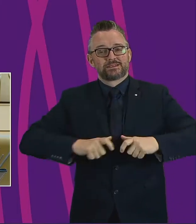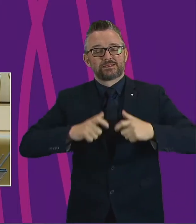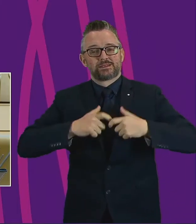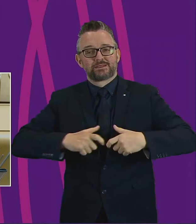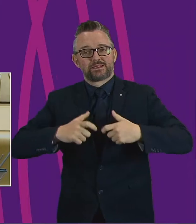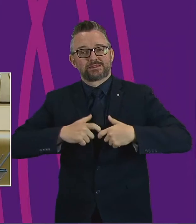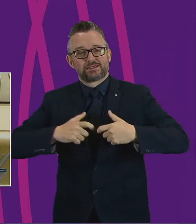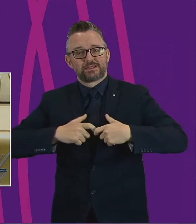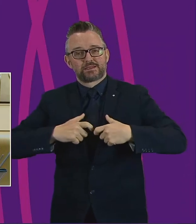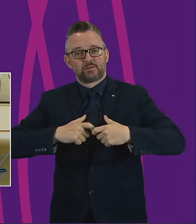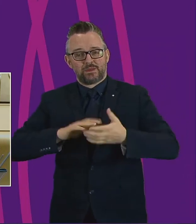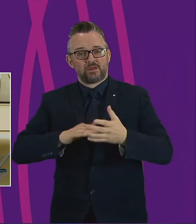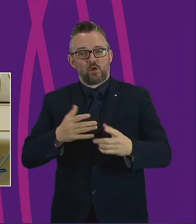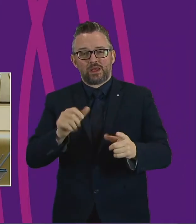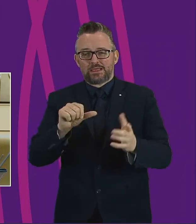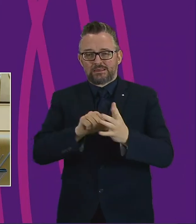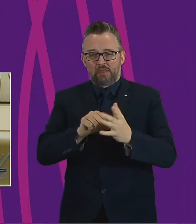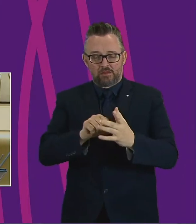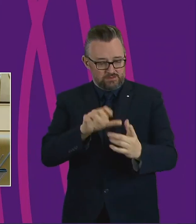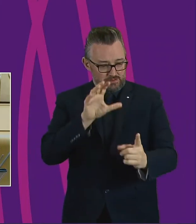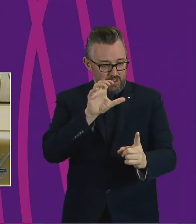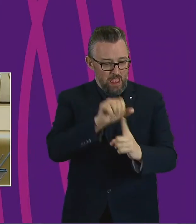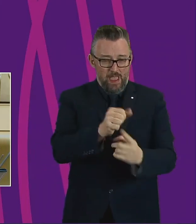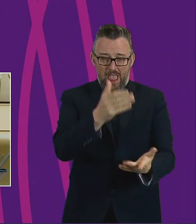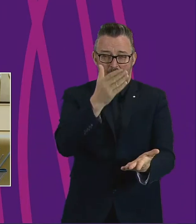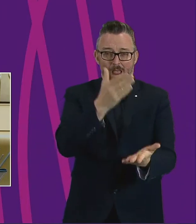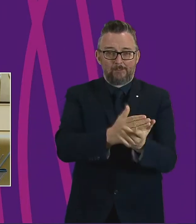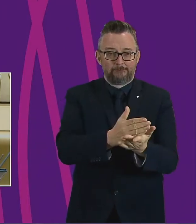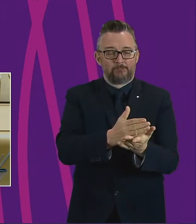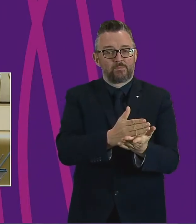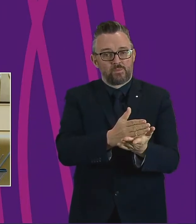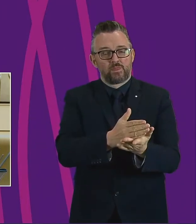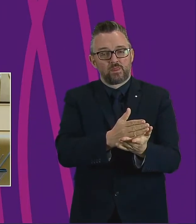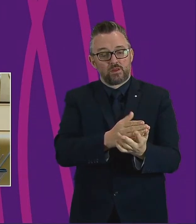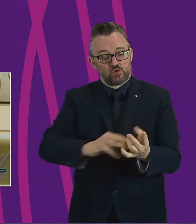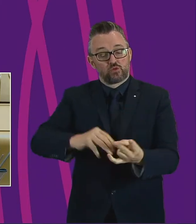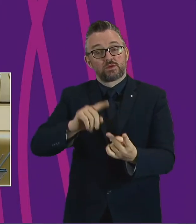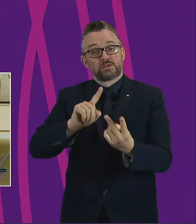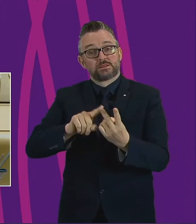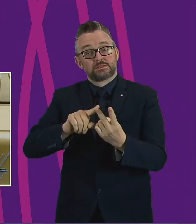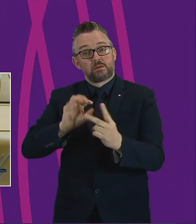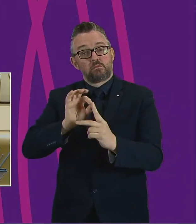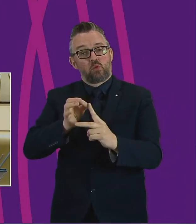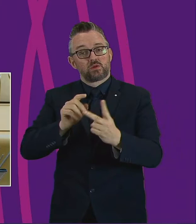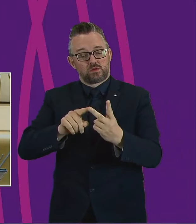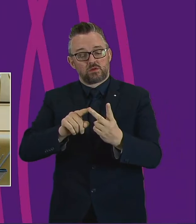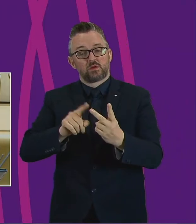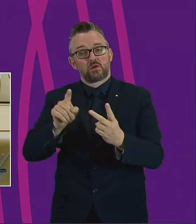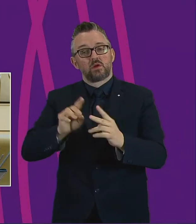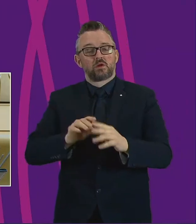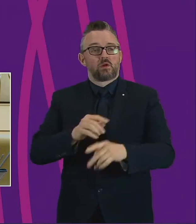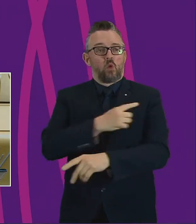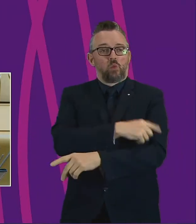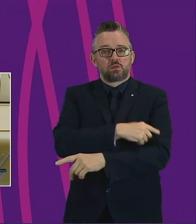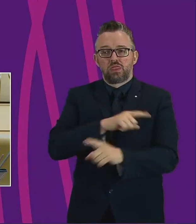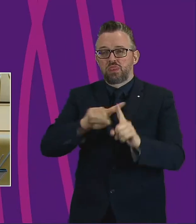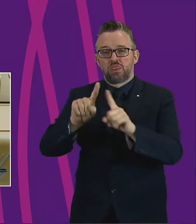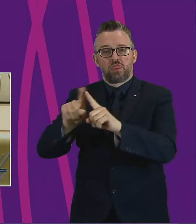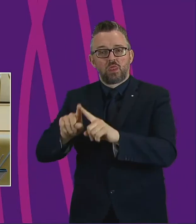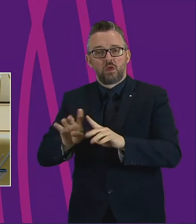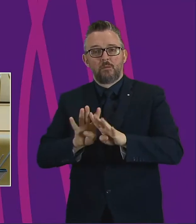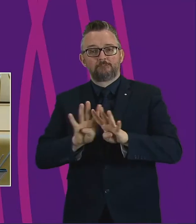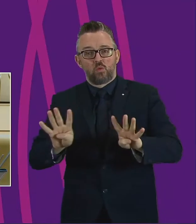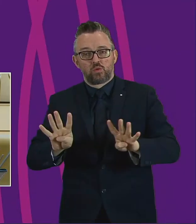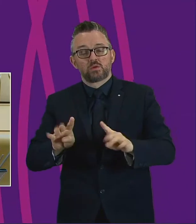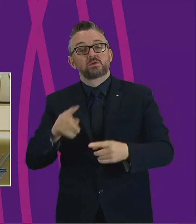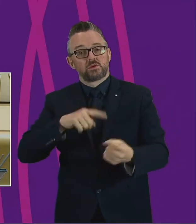it difficult to be absolutely certain in these matters. The second point is that boards and hospitals within boards should